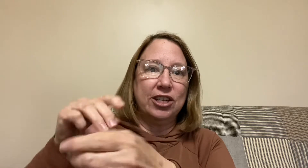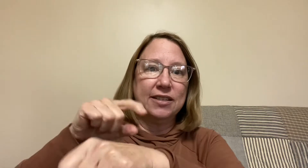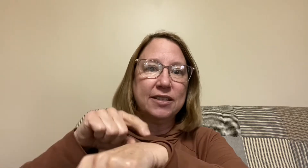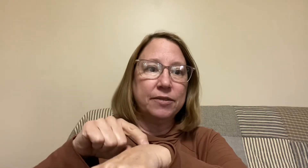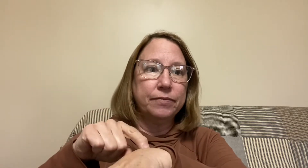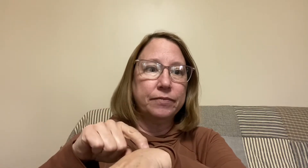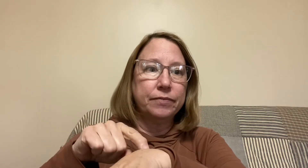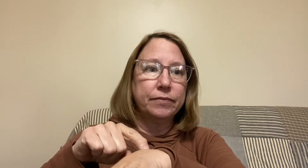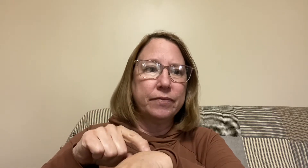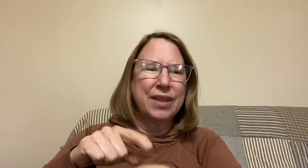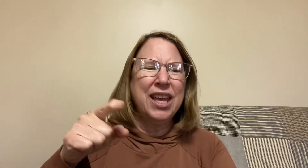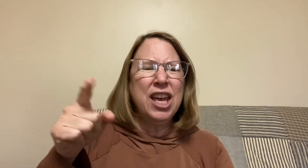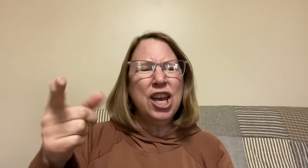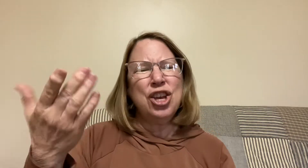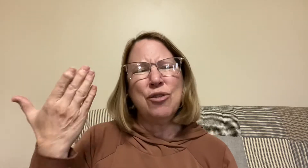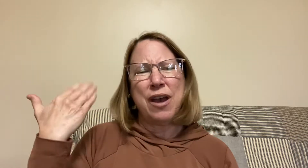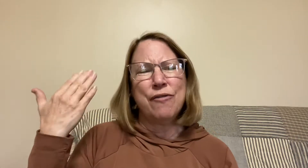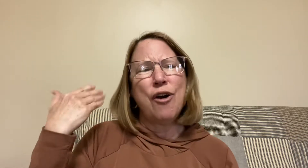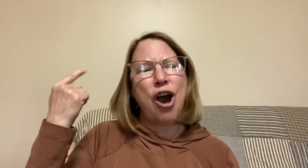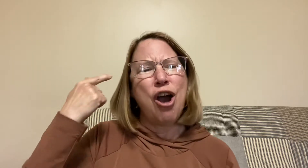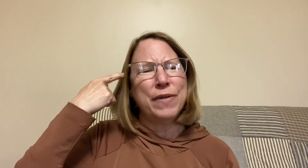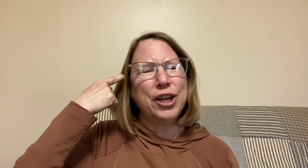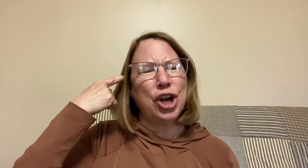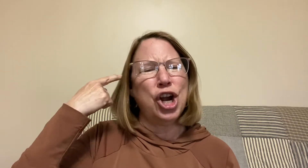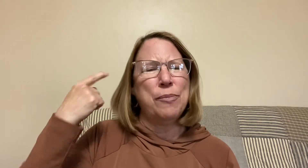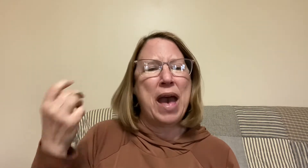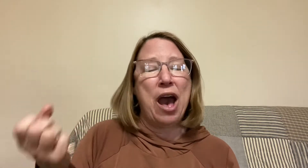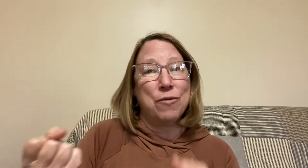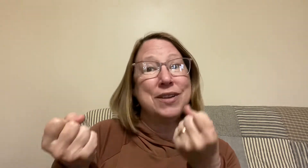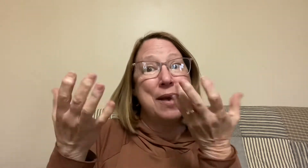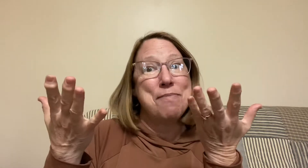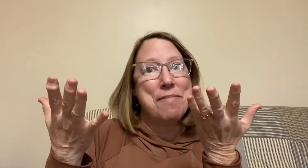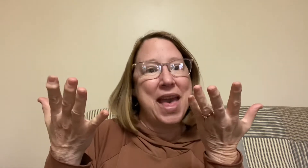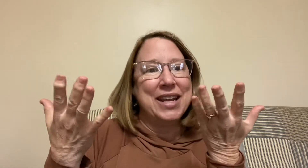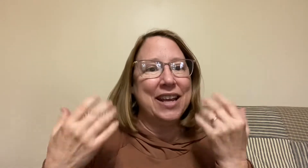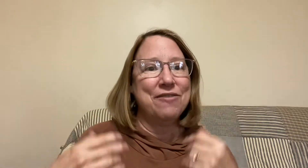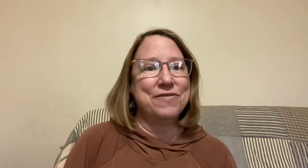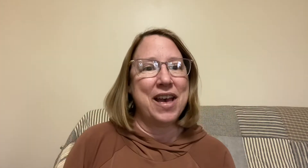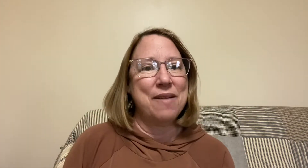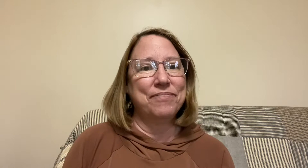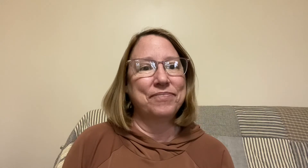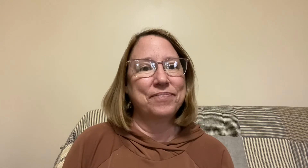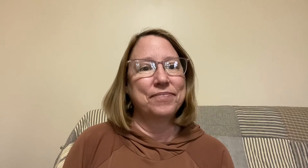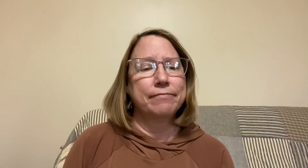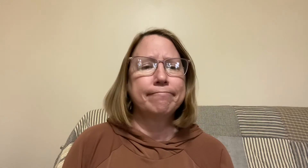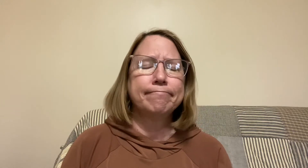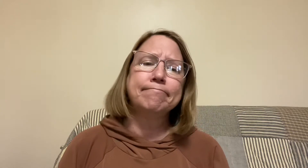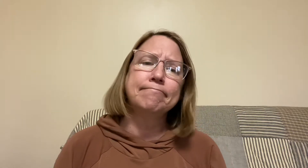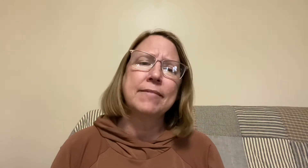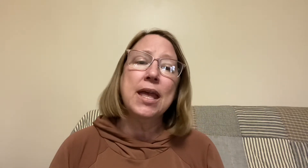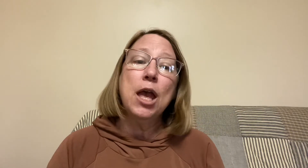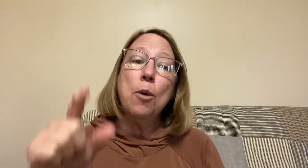Ages. You have already heard about many of them, but